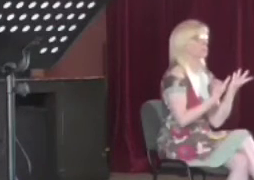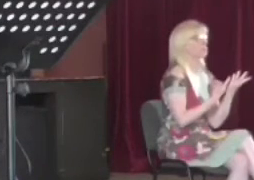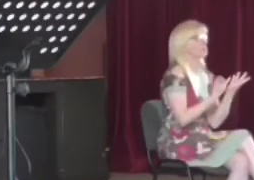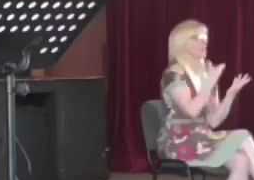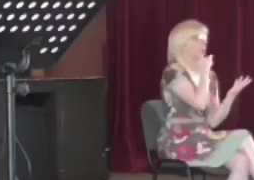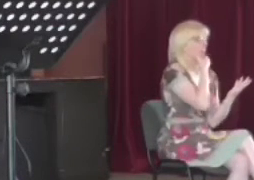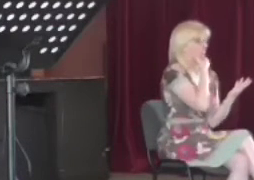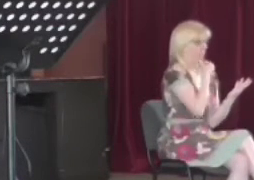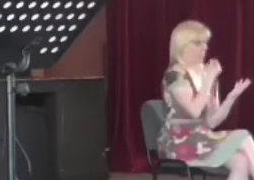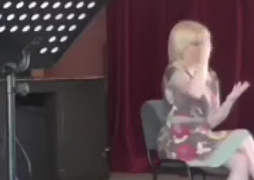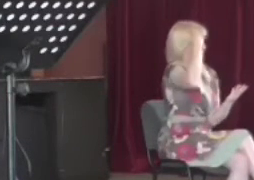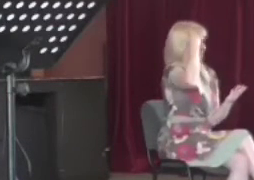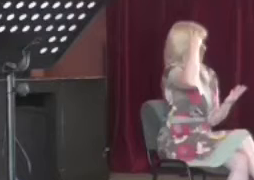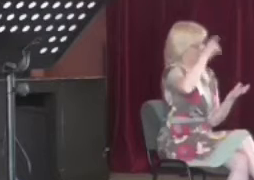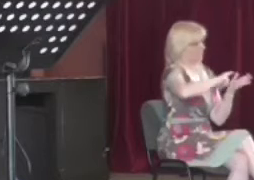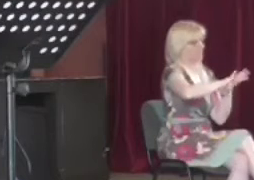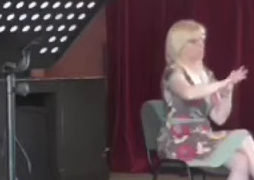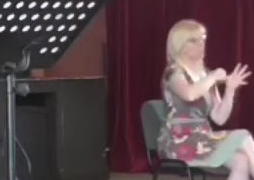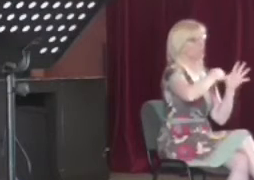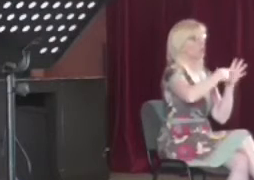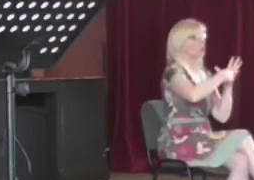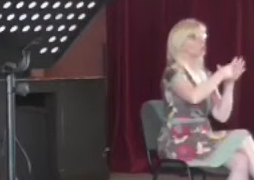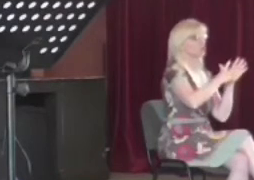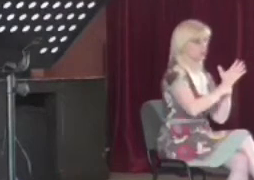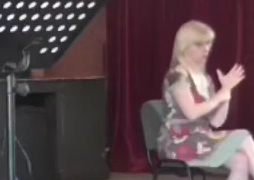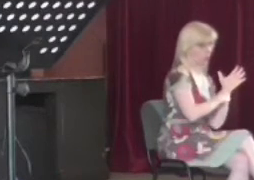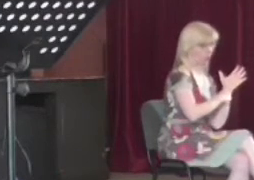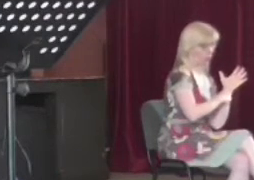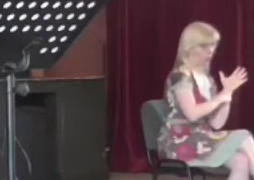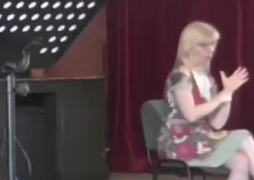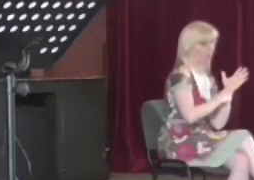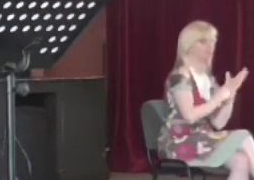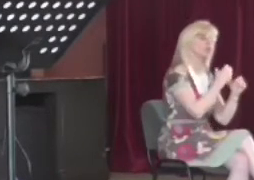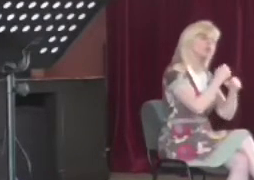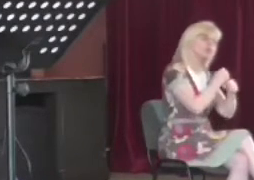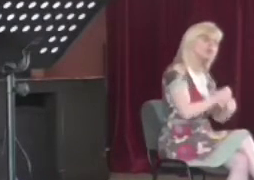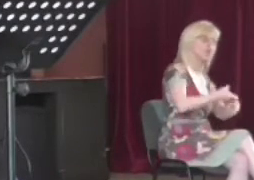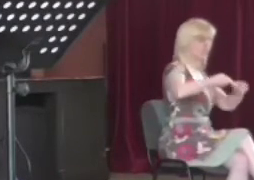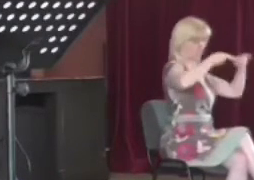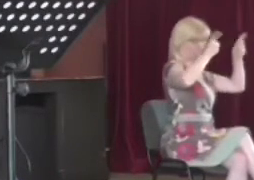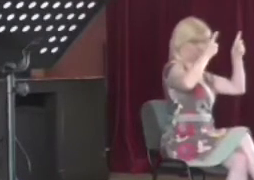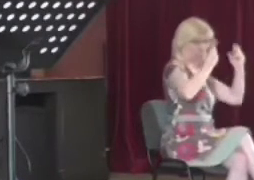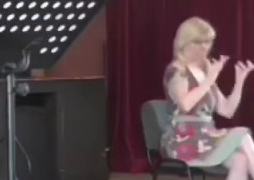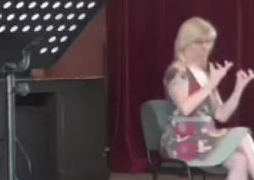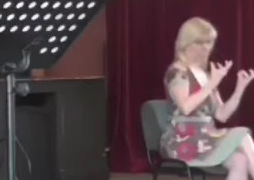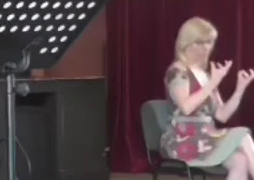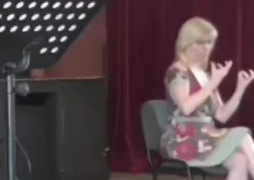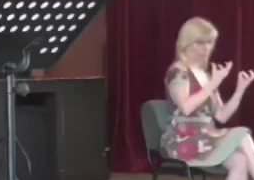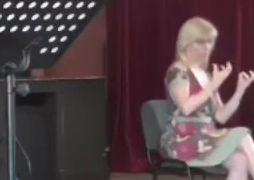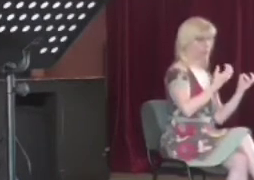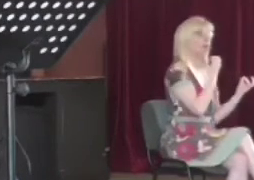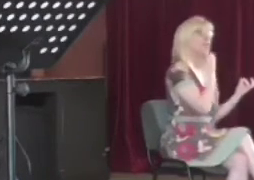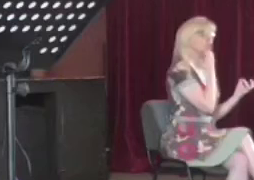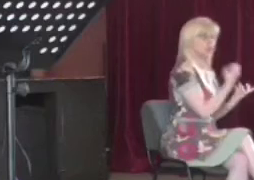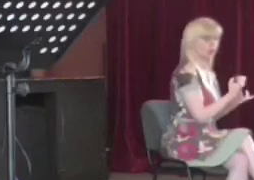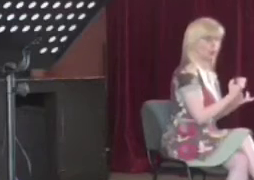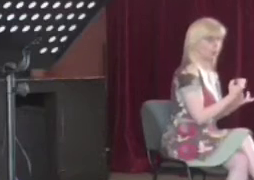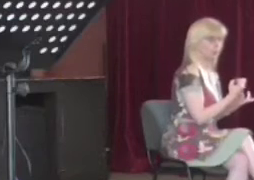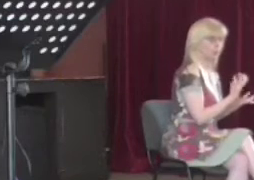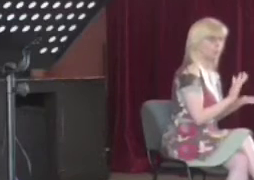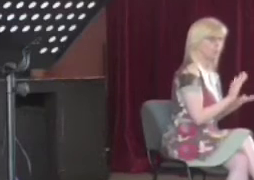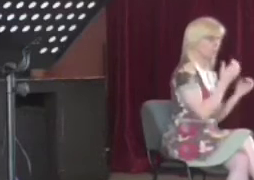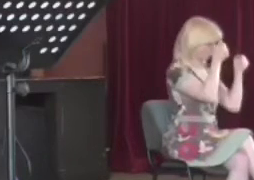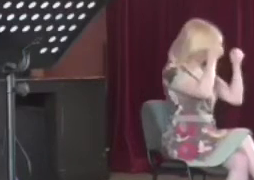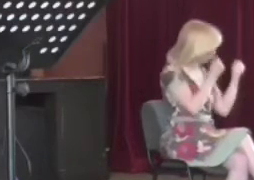do we really think about that? How many times does that hit home? Because we think of Saul to Paul and we think, oh wow, he did brilliant things. See what he did? Going